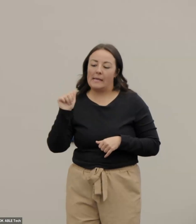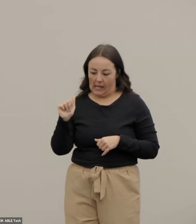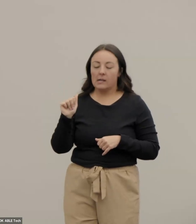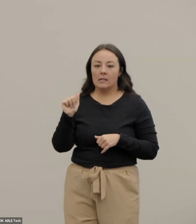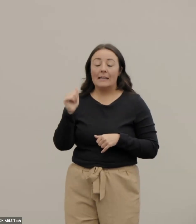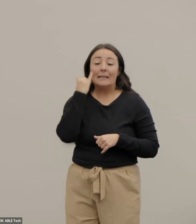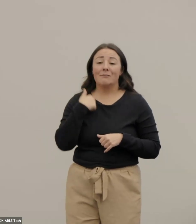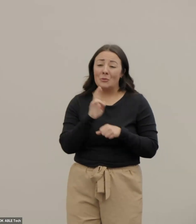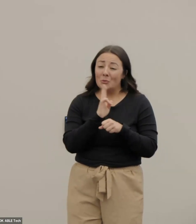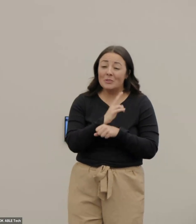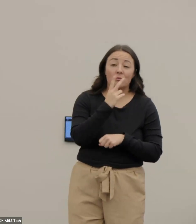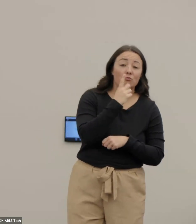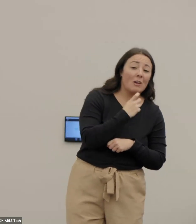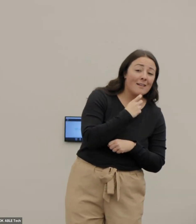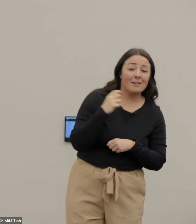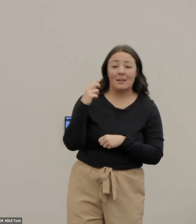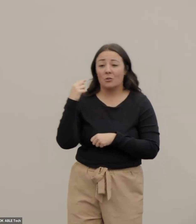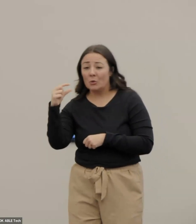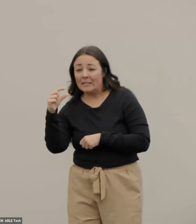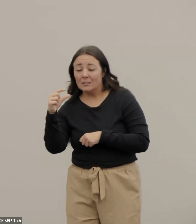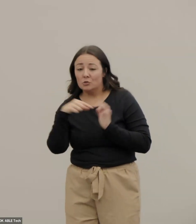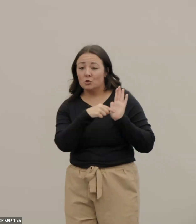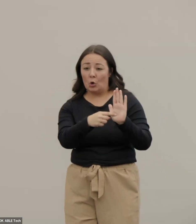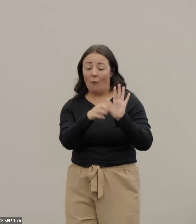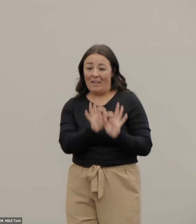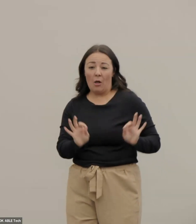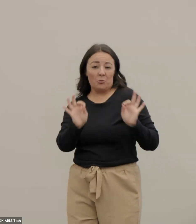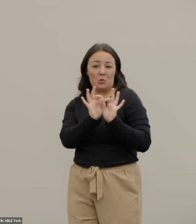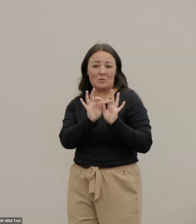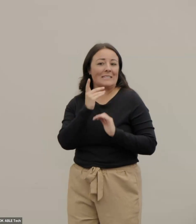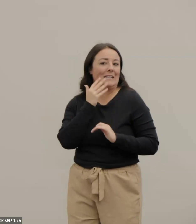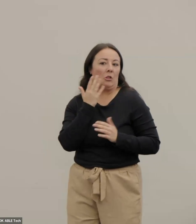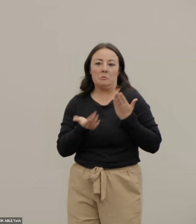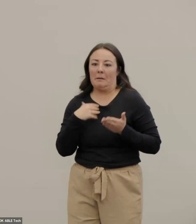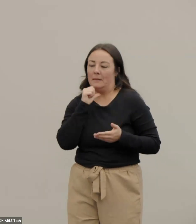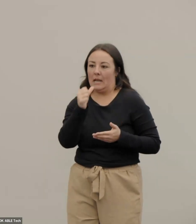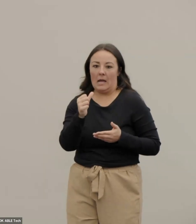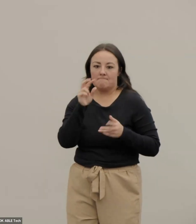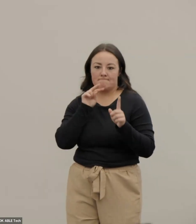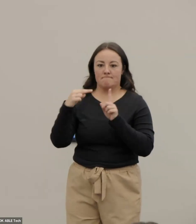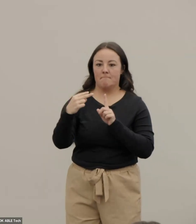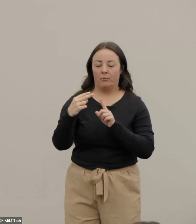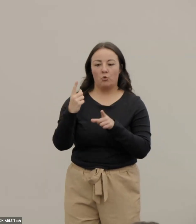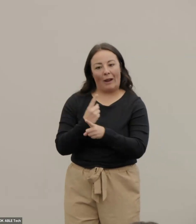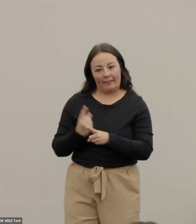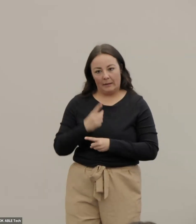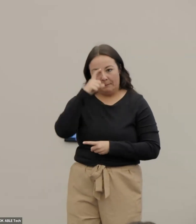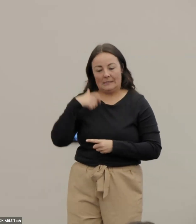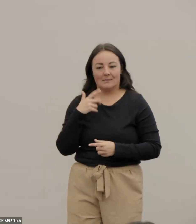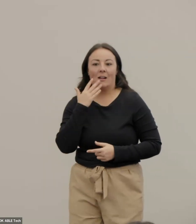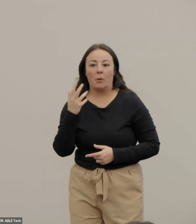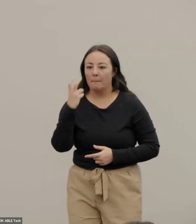green to distinguish values, those colors may not be interpreted correctly at all. So in addition to